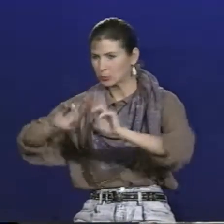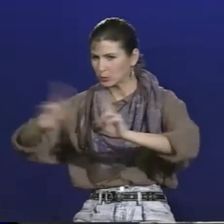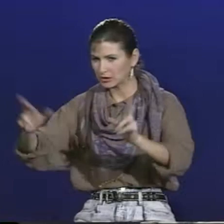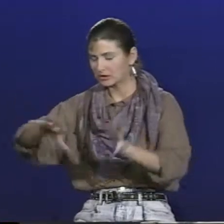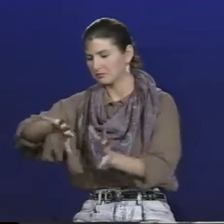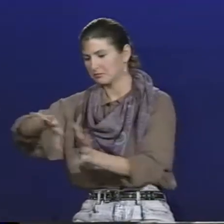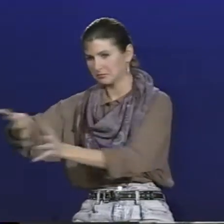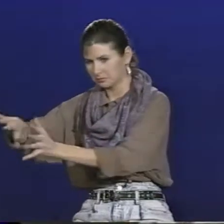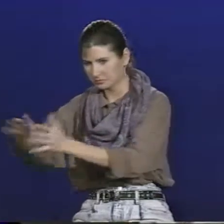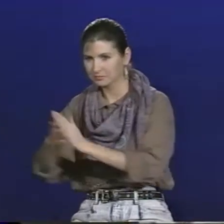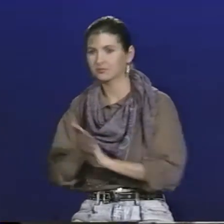And cut up scallions.